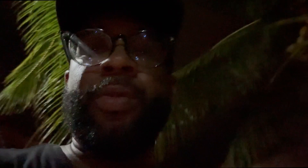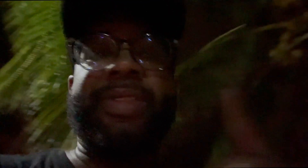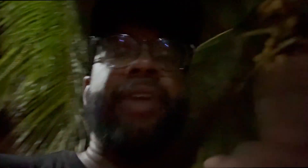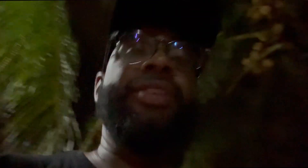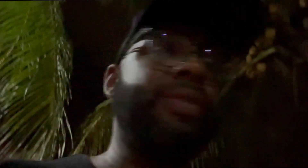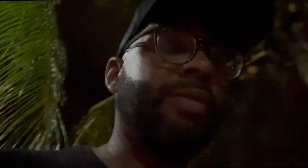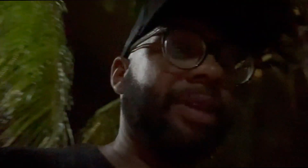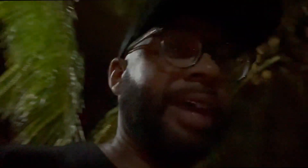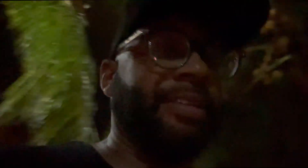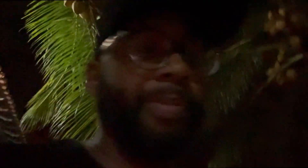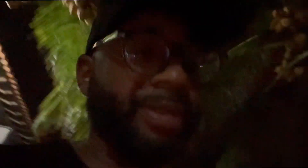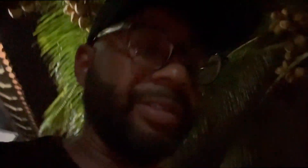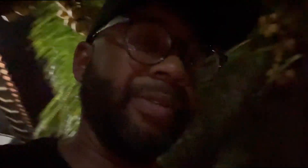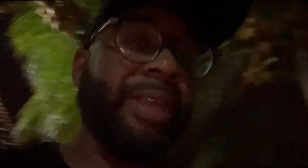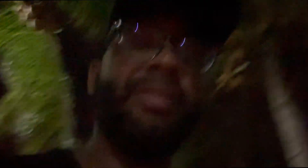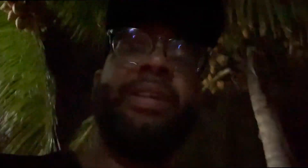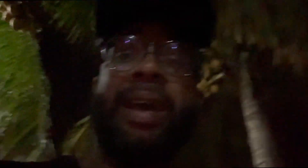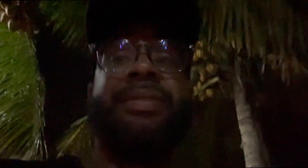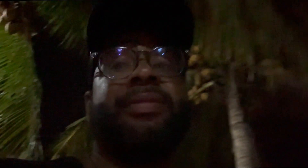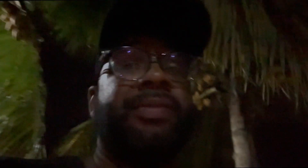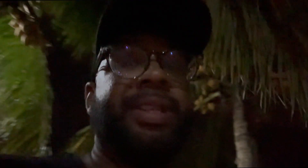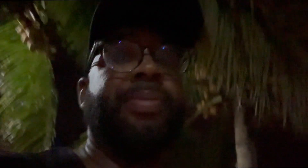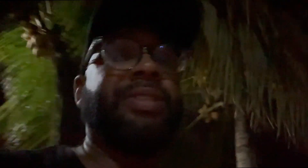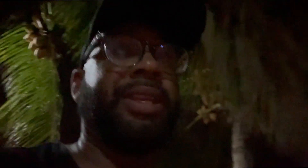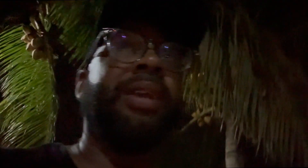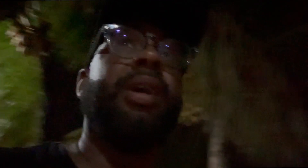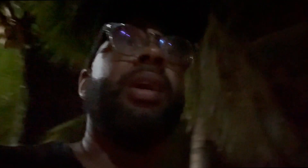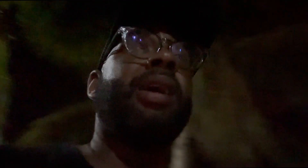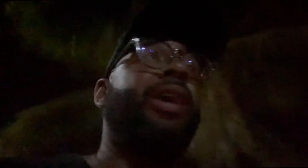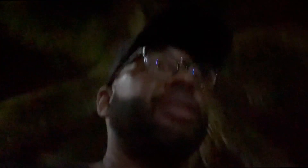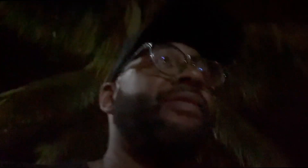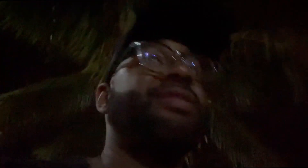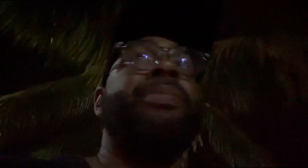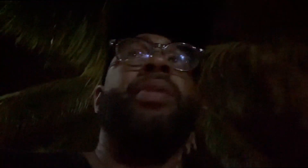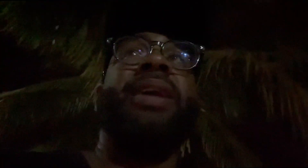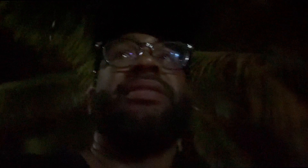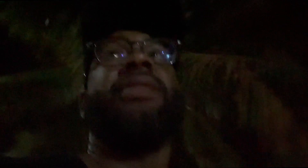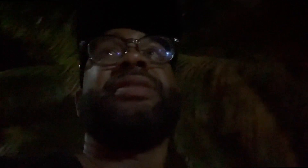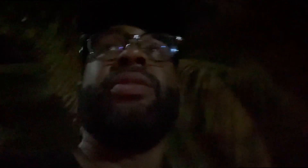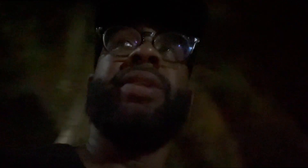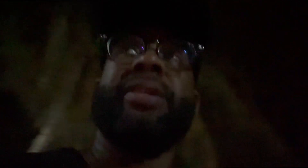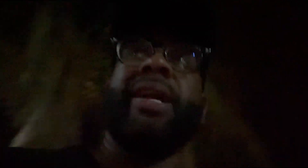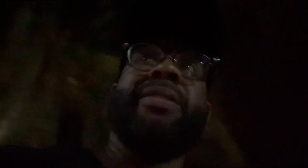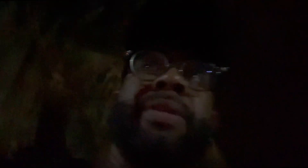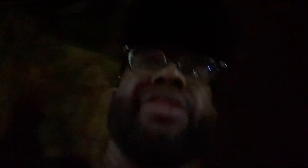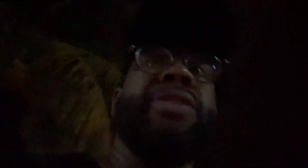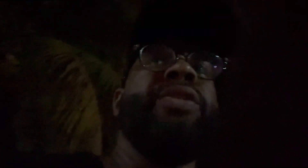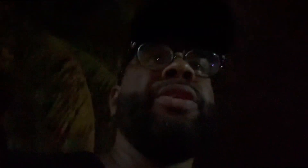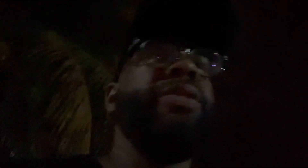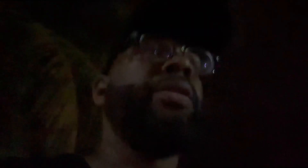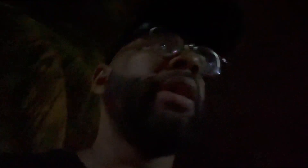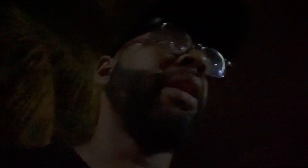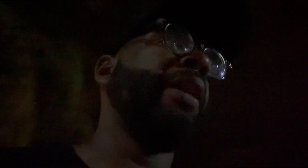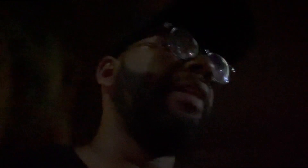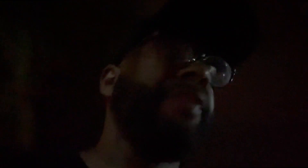without you guys helping us. So thank you guys. We really appreciate all your love and support. And it's always cool to be able to show you